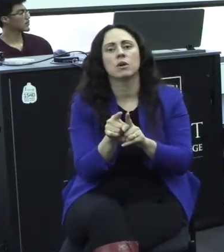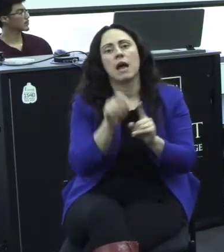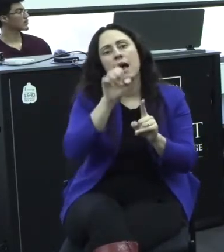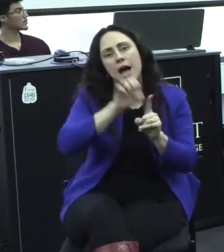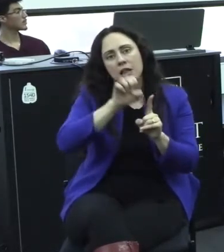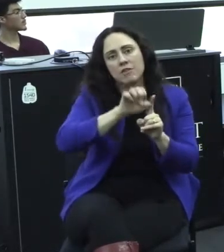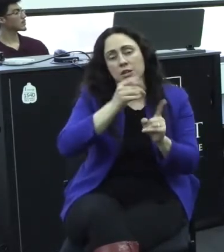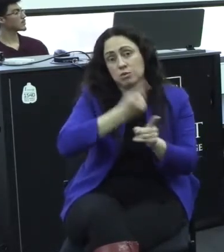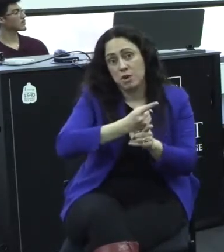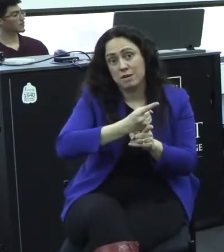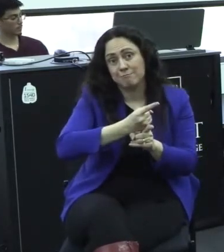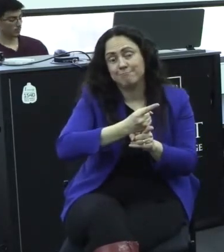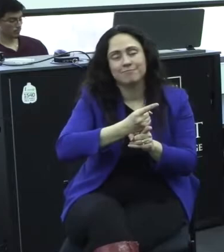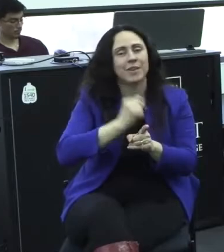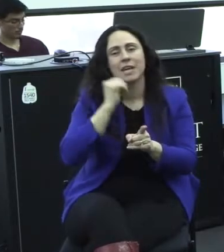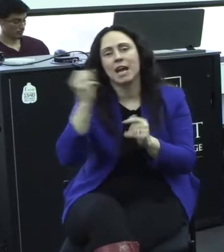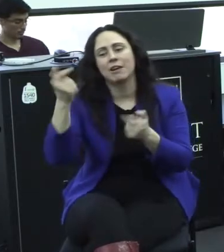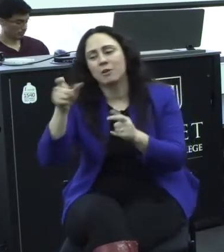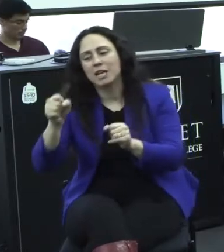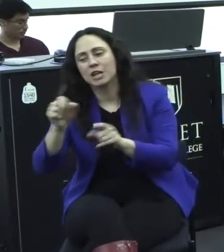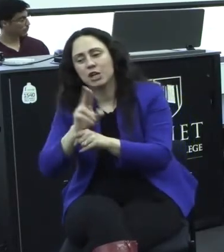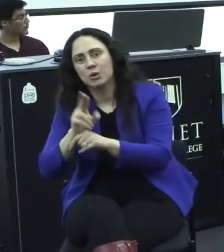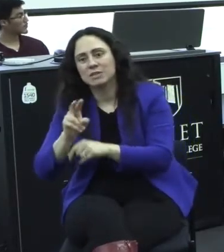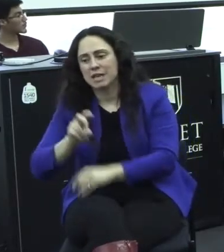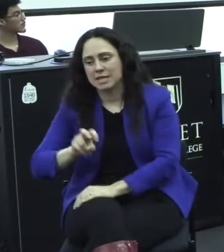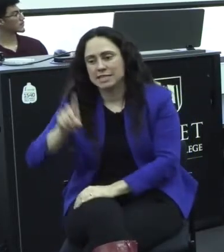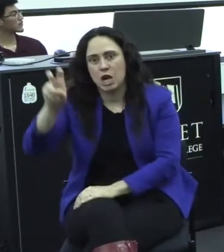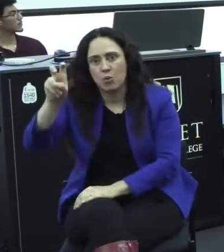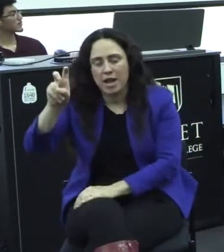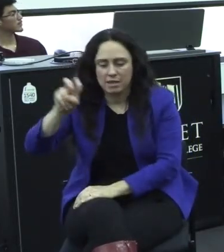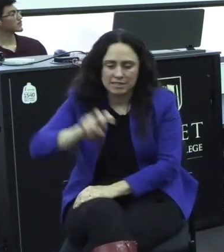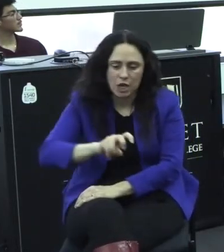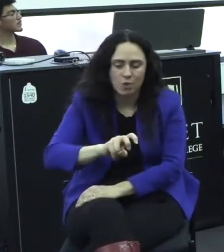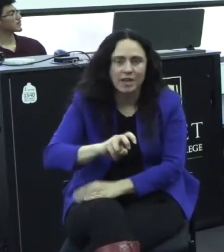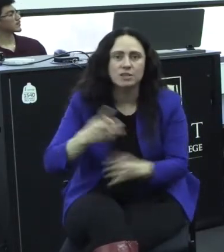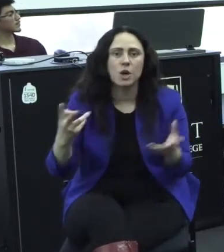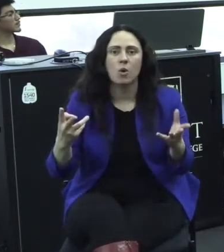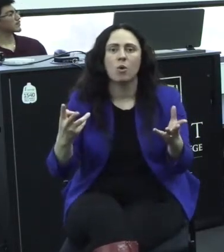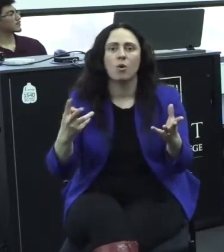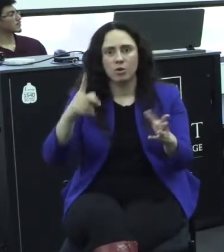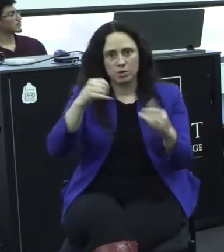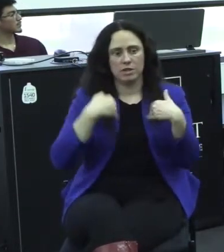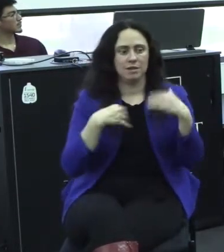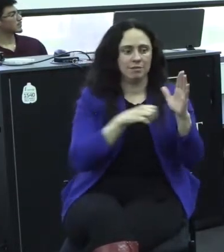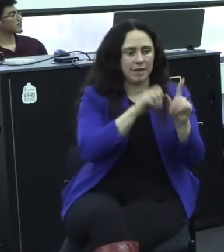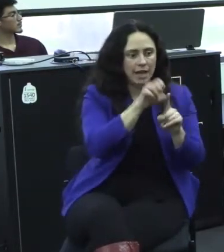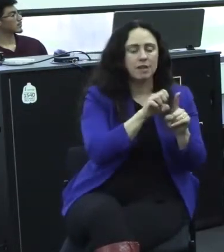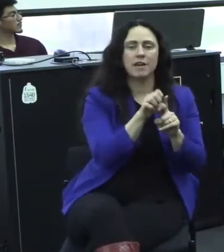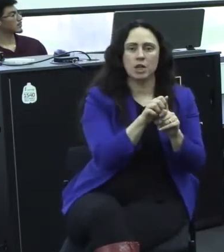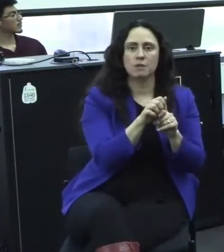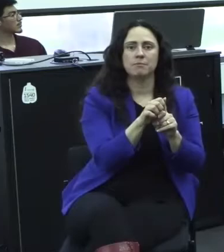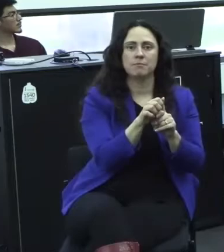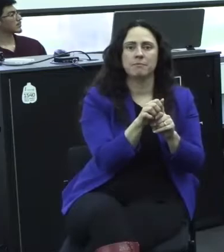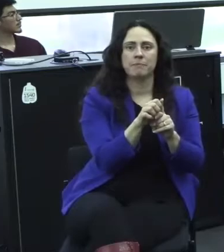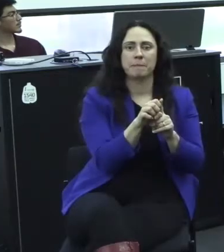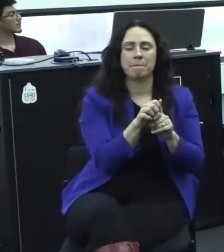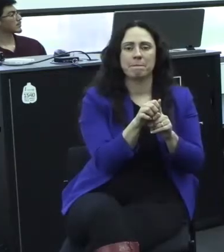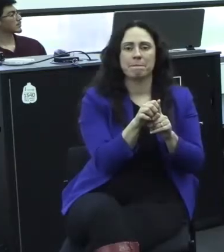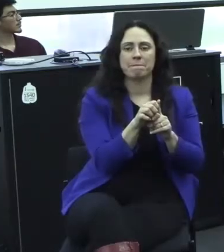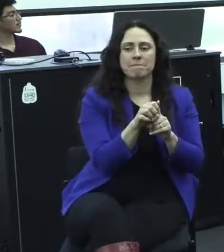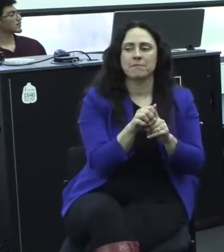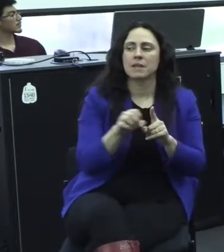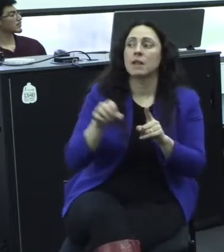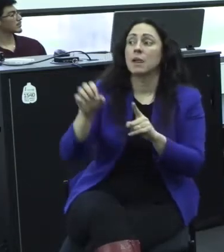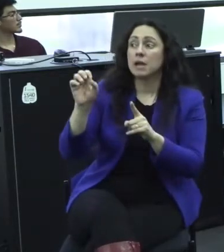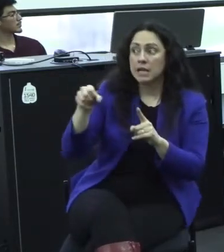elevators, right? So not everybody can use a stairway, and so you need to have an elevator. Yeah. And